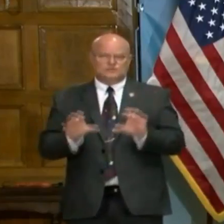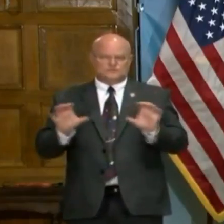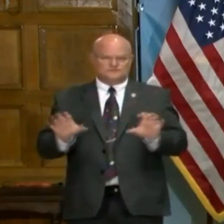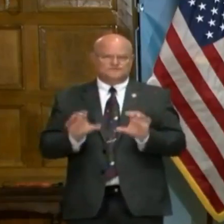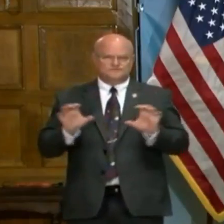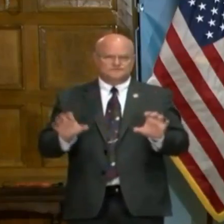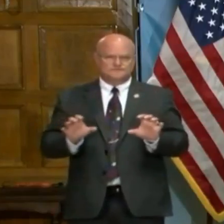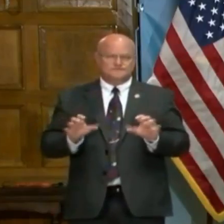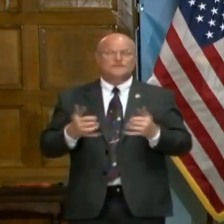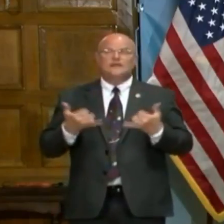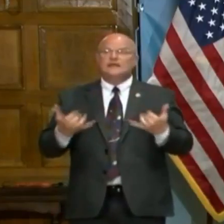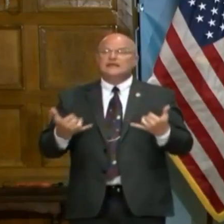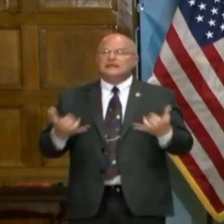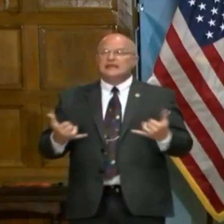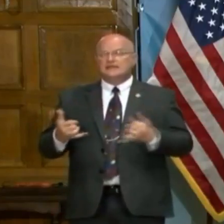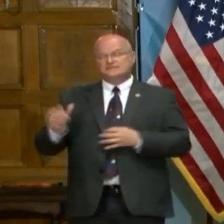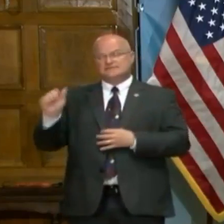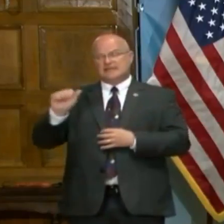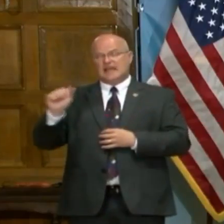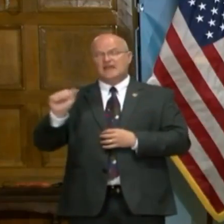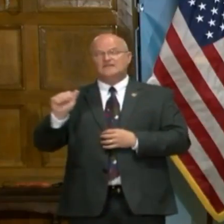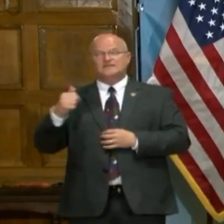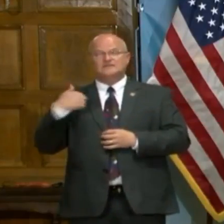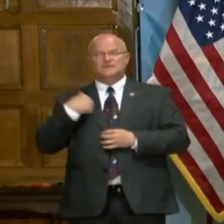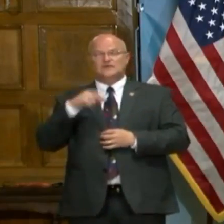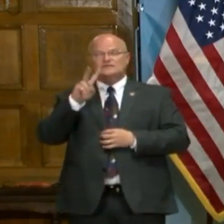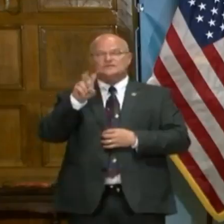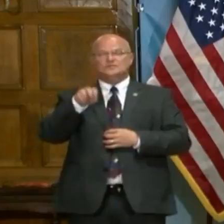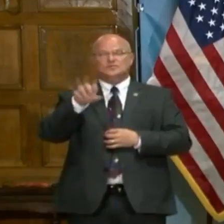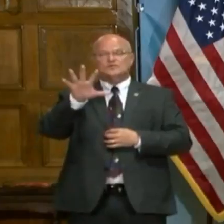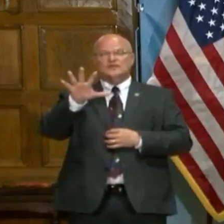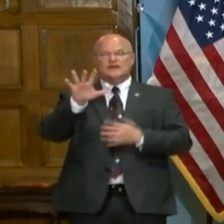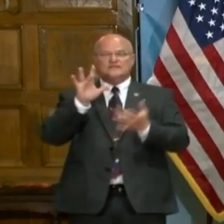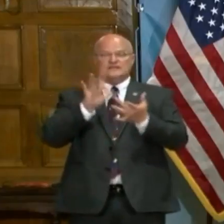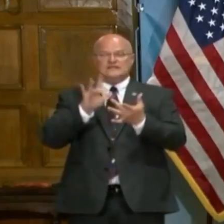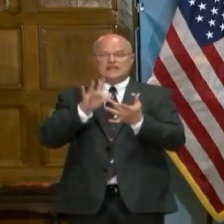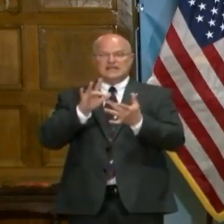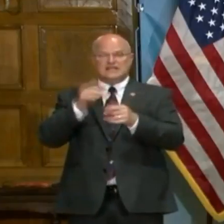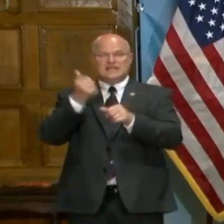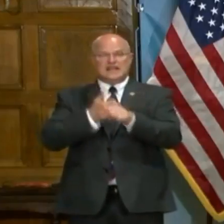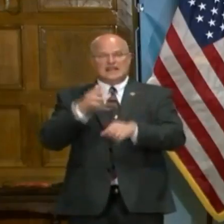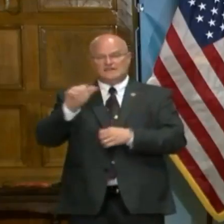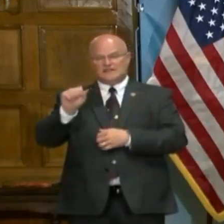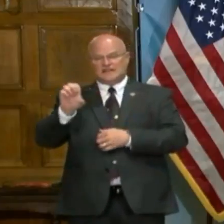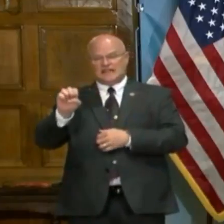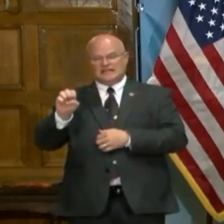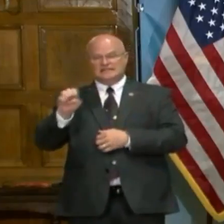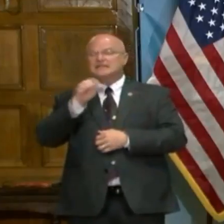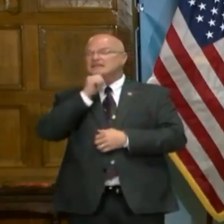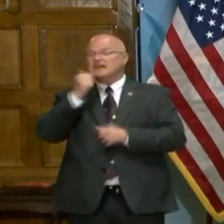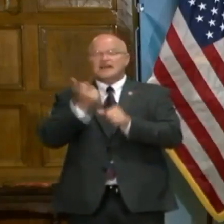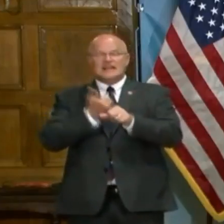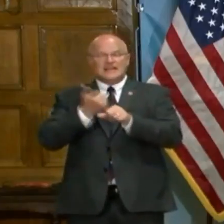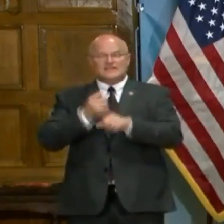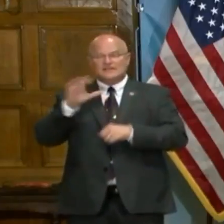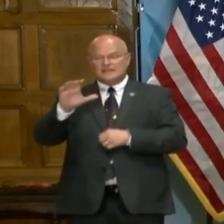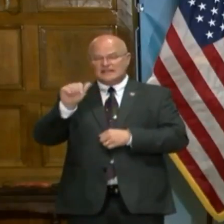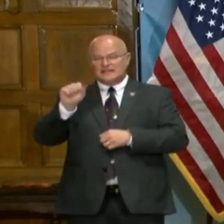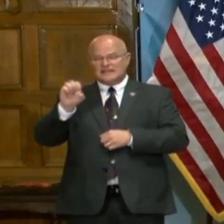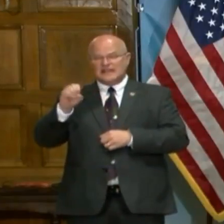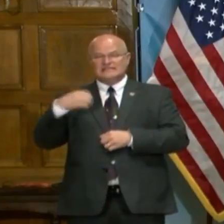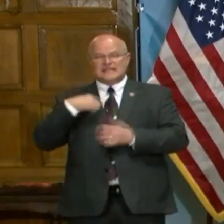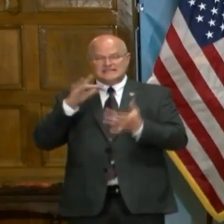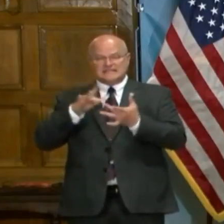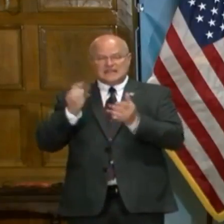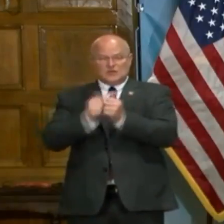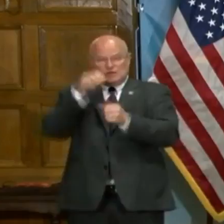do. Now, on average, we have 2.5 contacts for every case. Not every case has